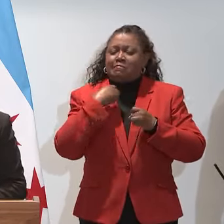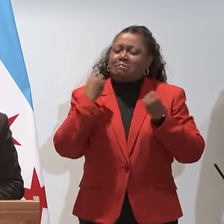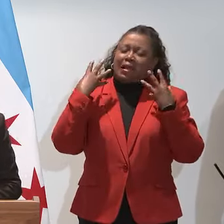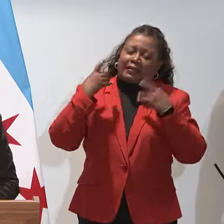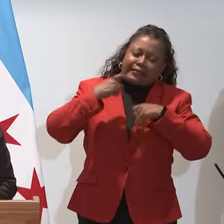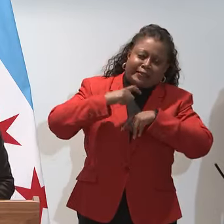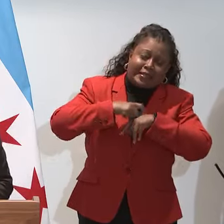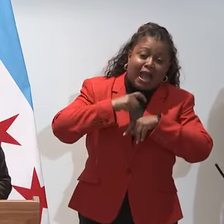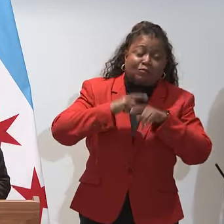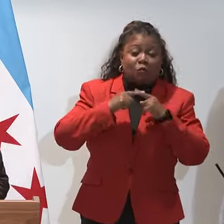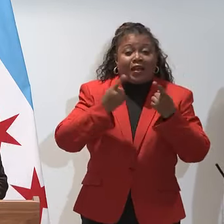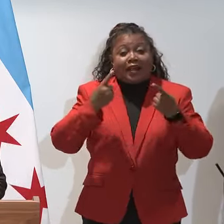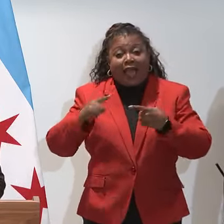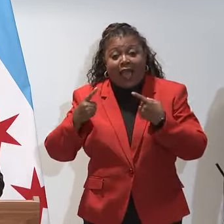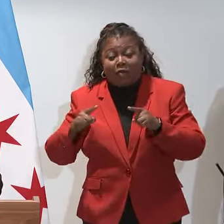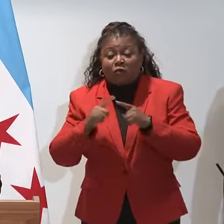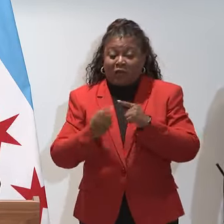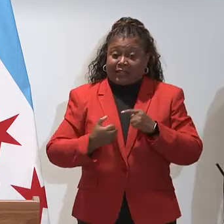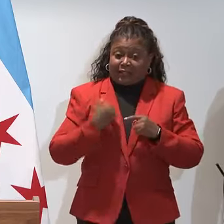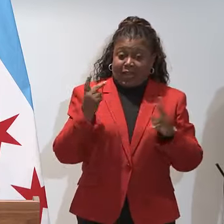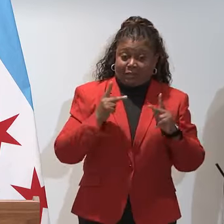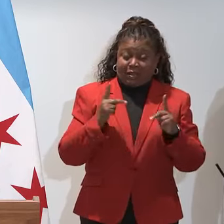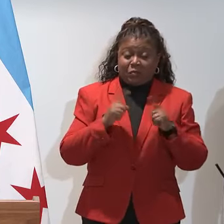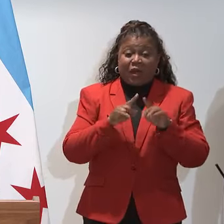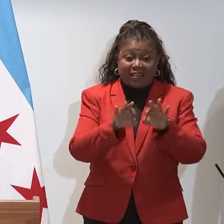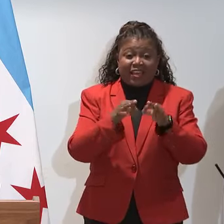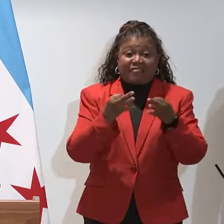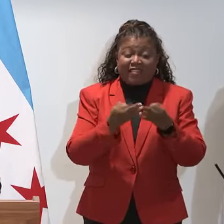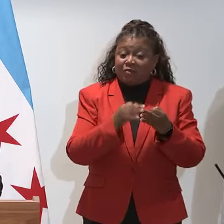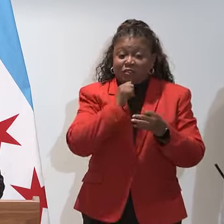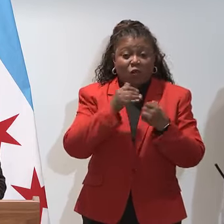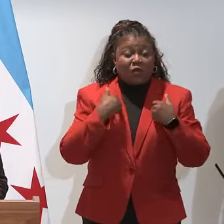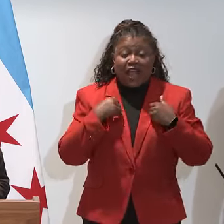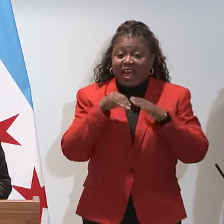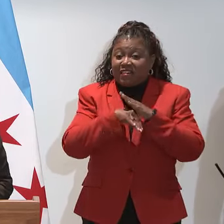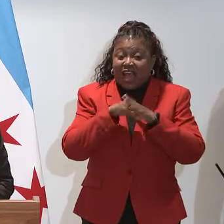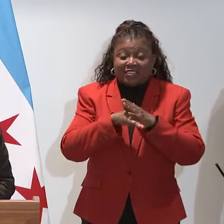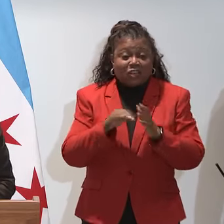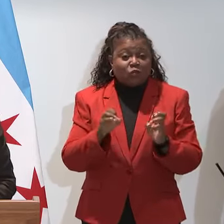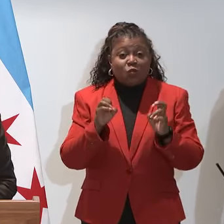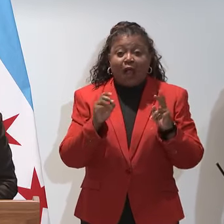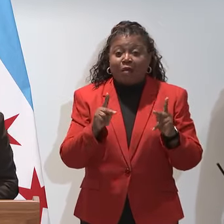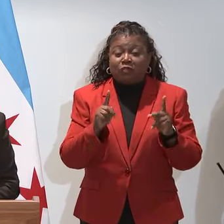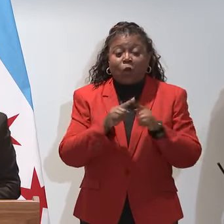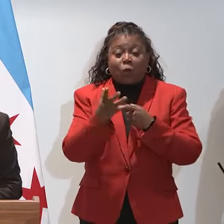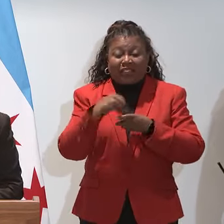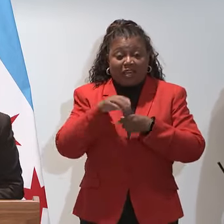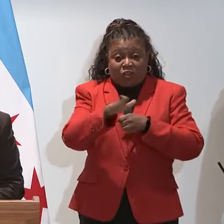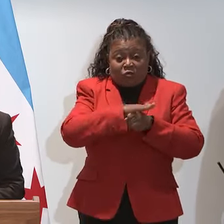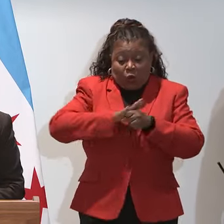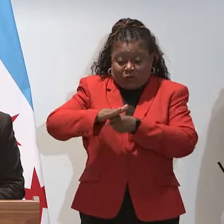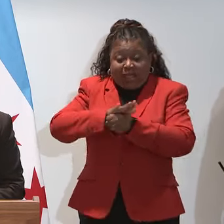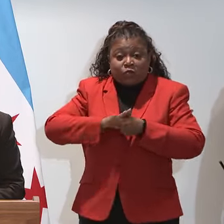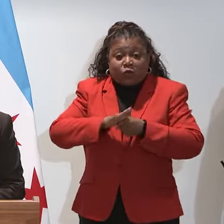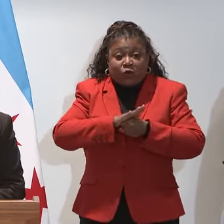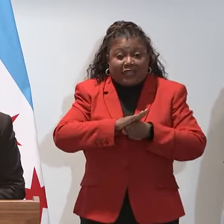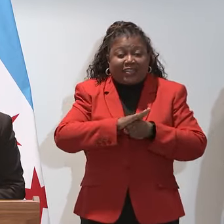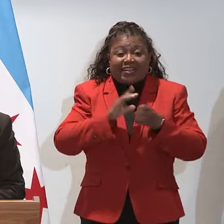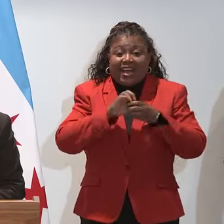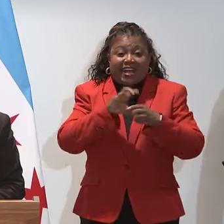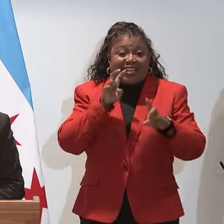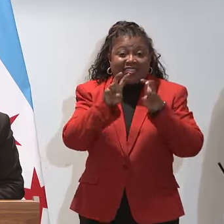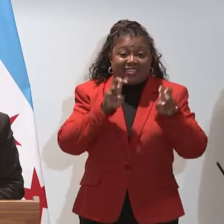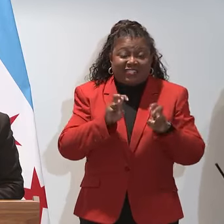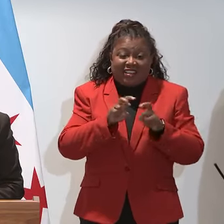many times what happens when young people and their families don't have access to opportunity within their own neighborhoods.